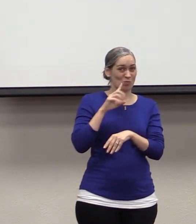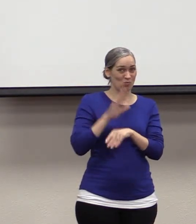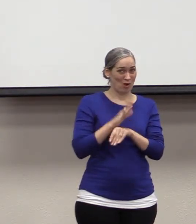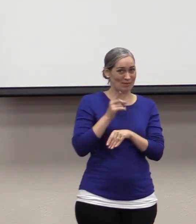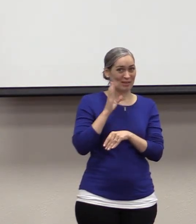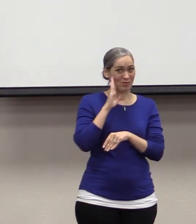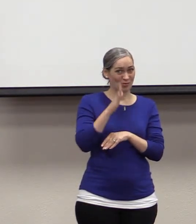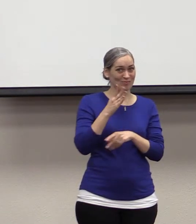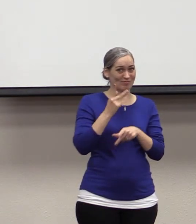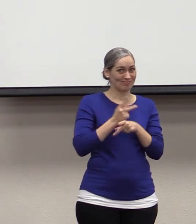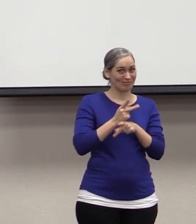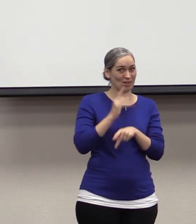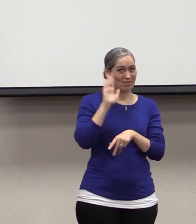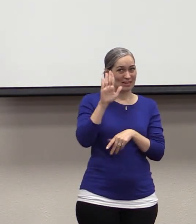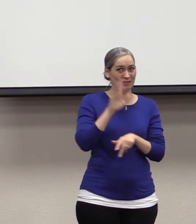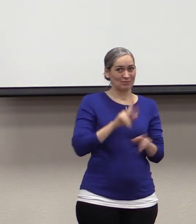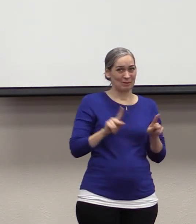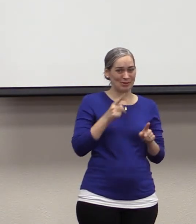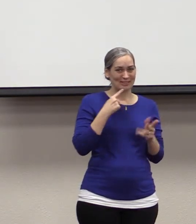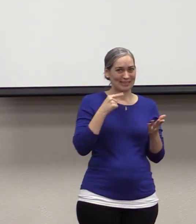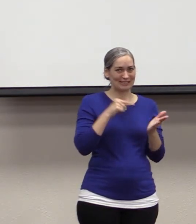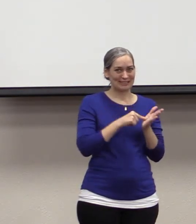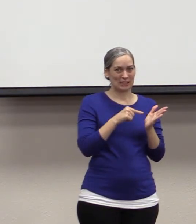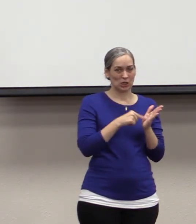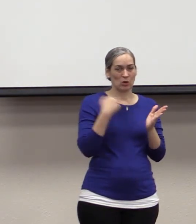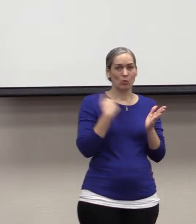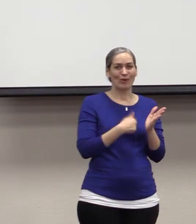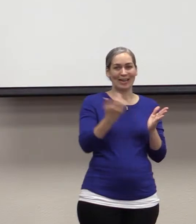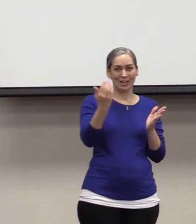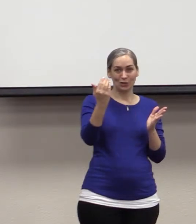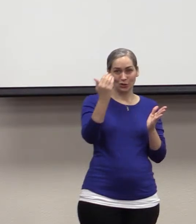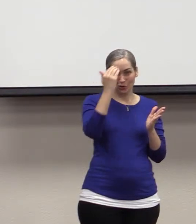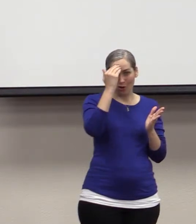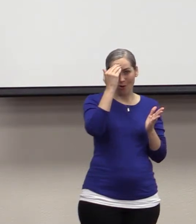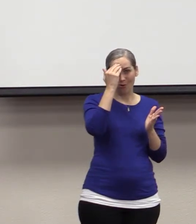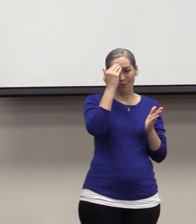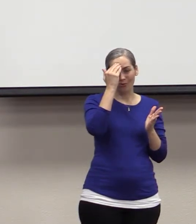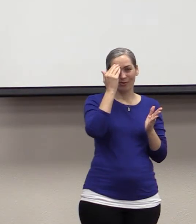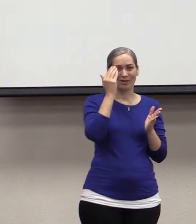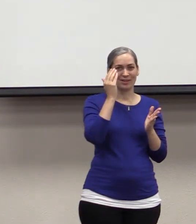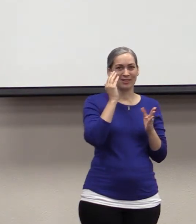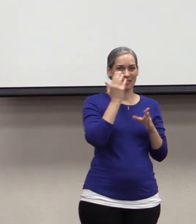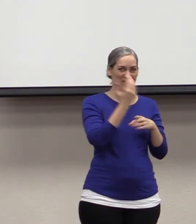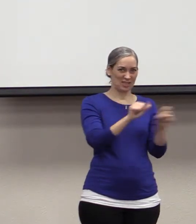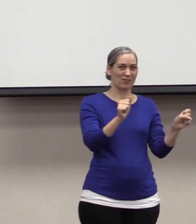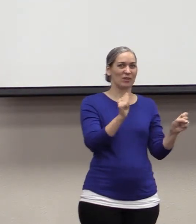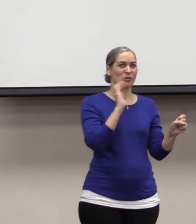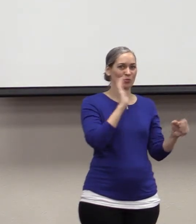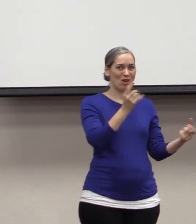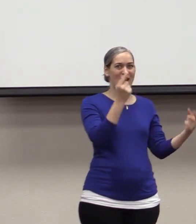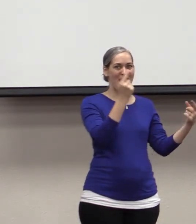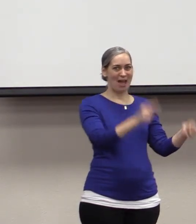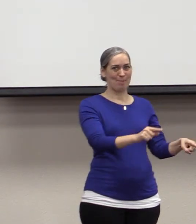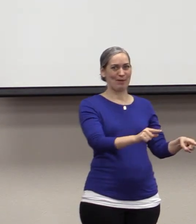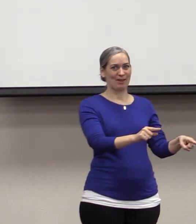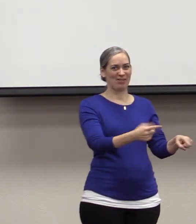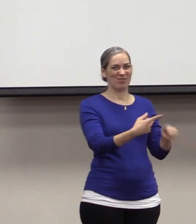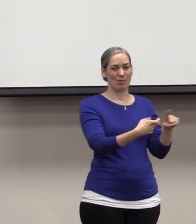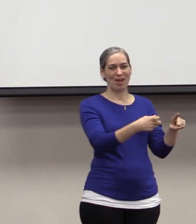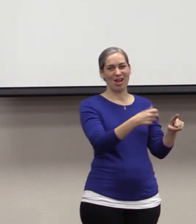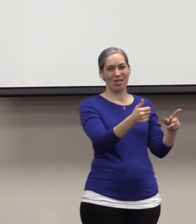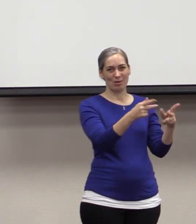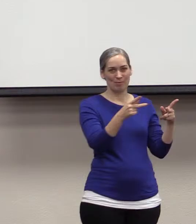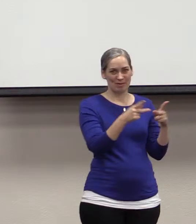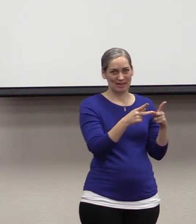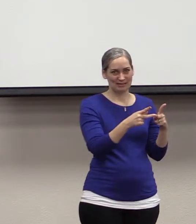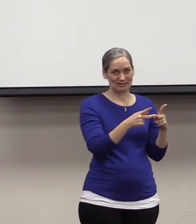would look out for us. It says here, we know that deliverance will come for the Jews and will arise from another place if you